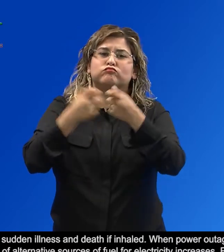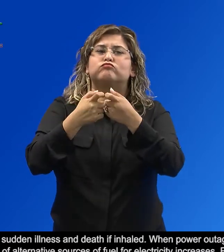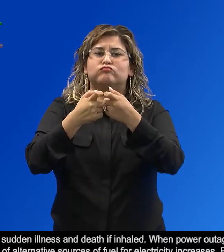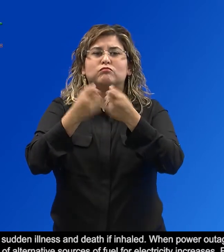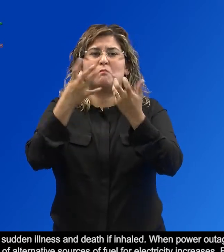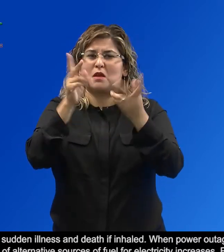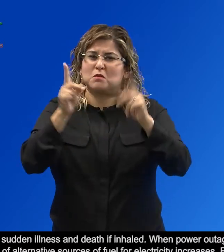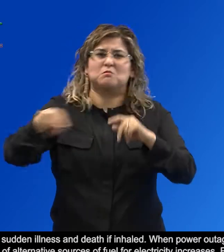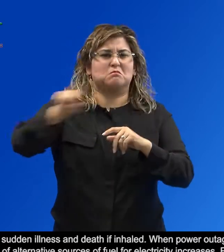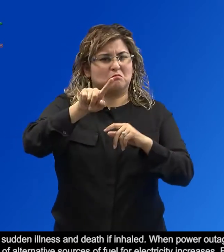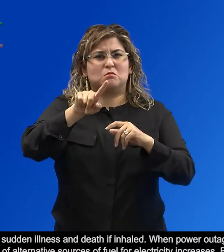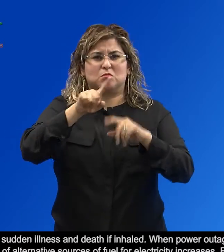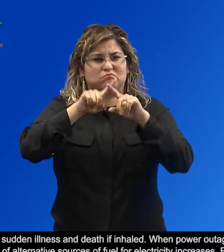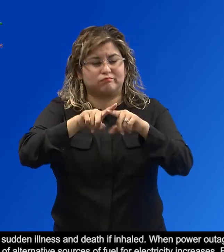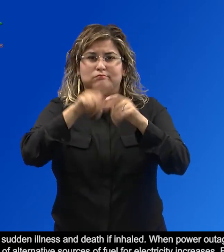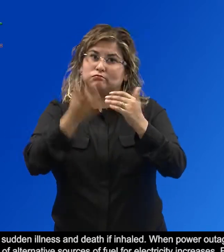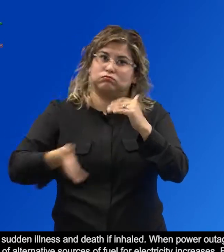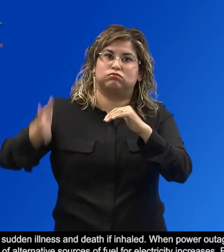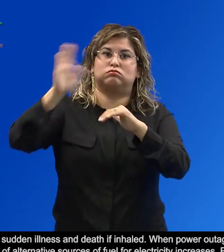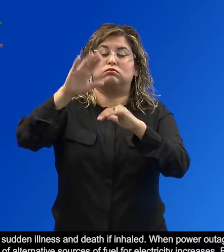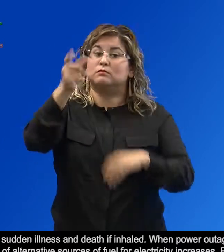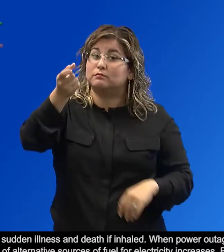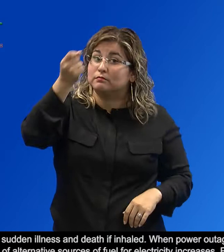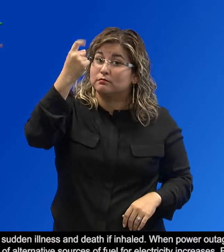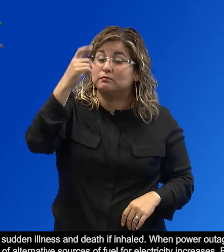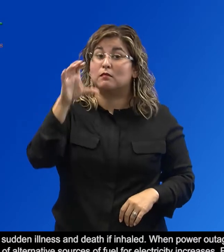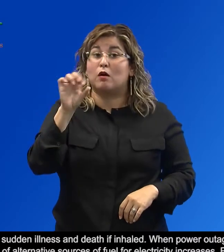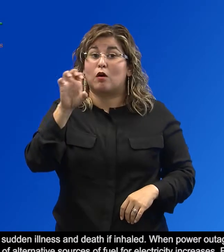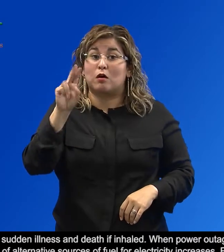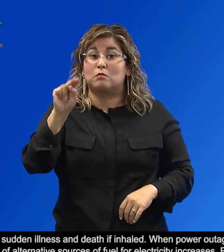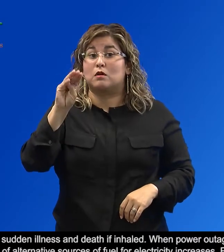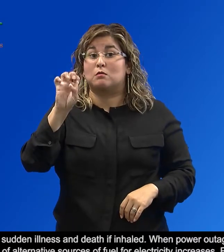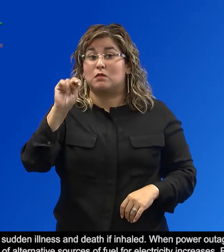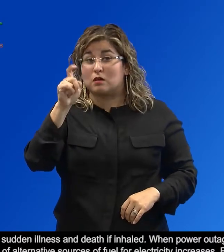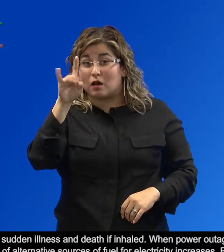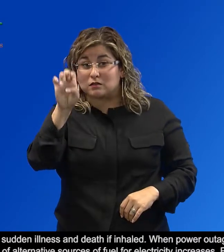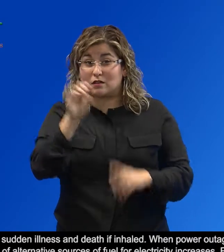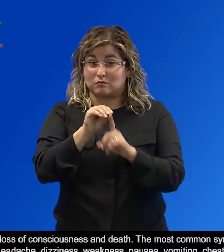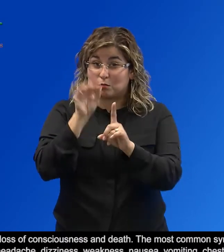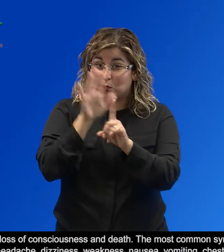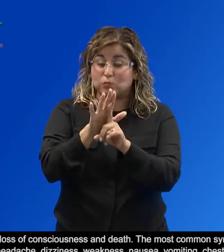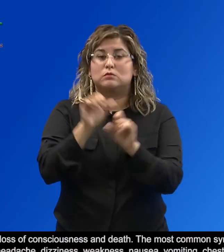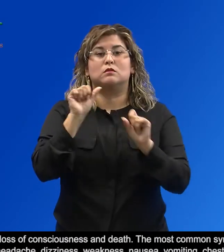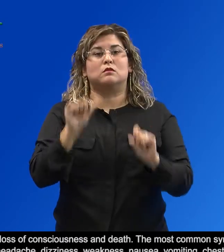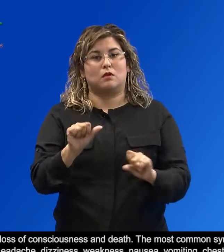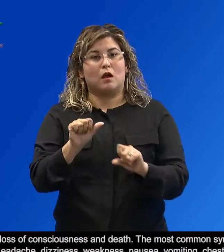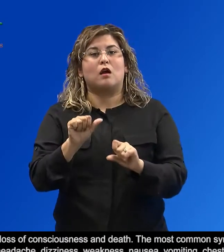Exposure to carbon monoxide can cause loss of consciousness and death. The most common symptoms